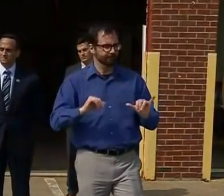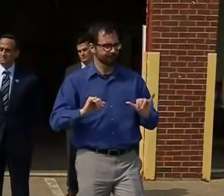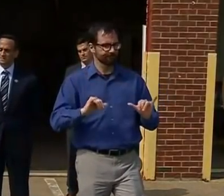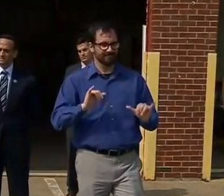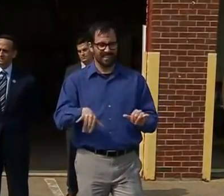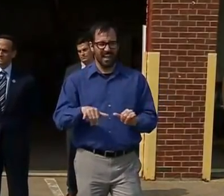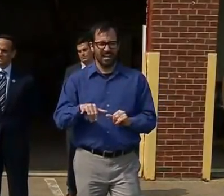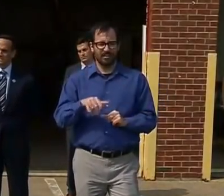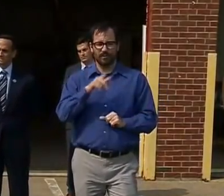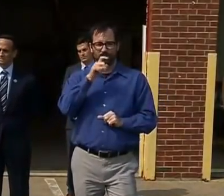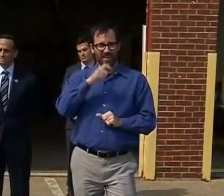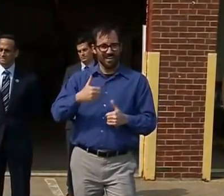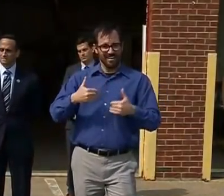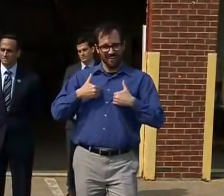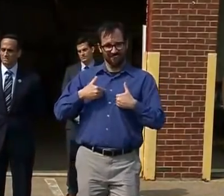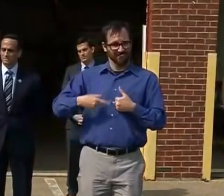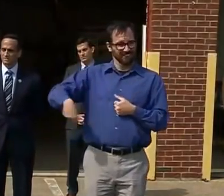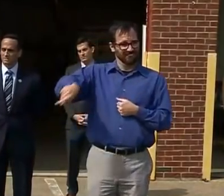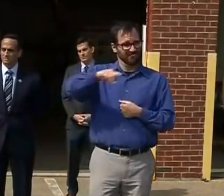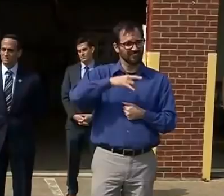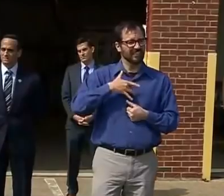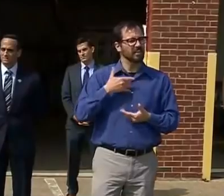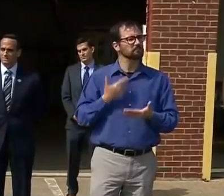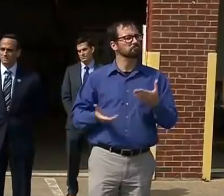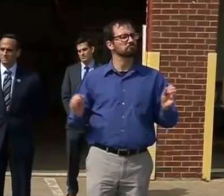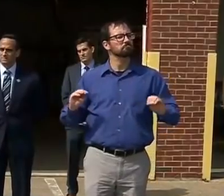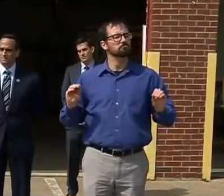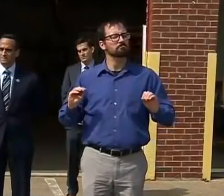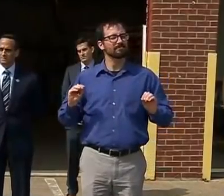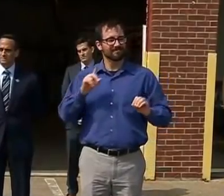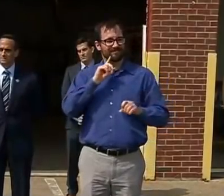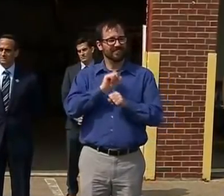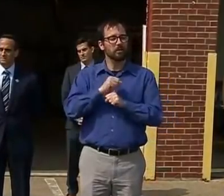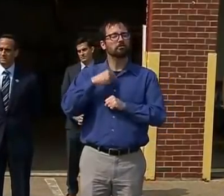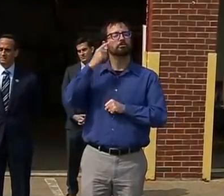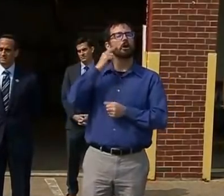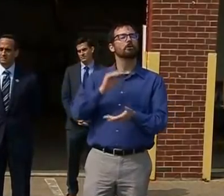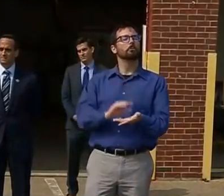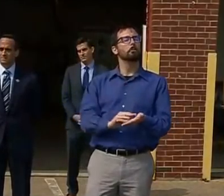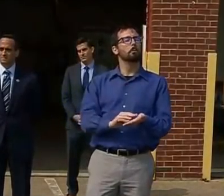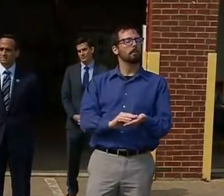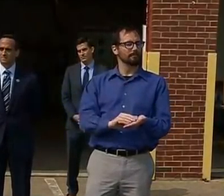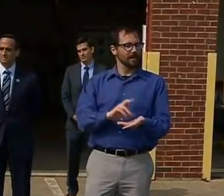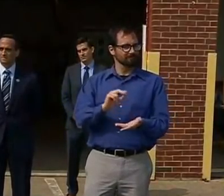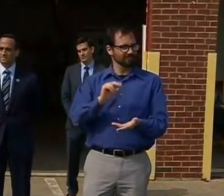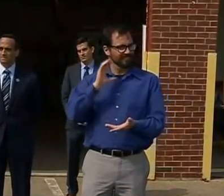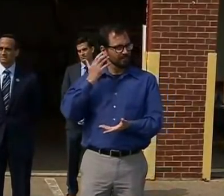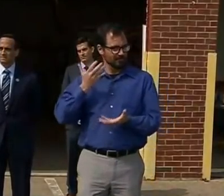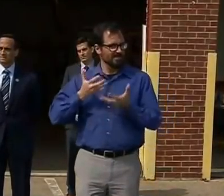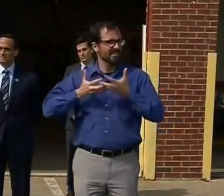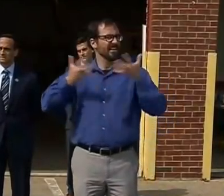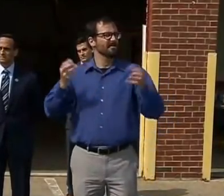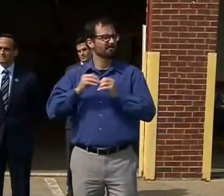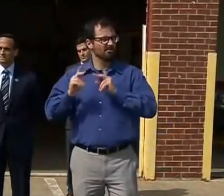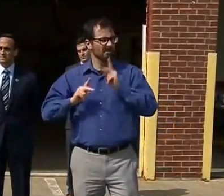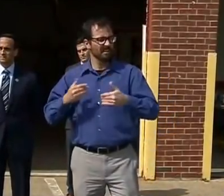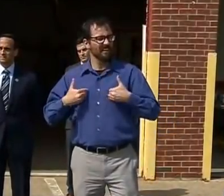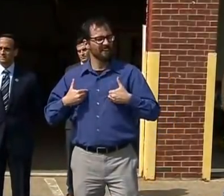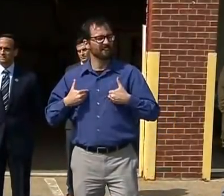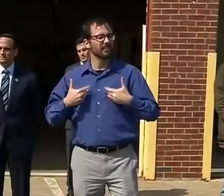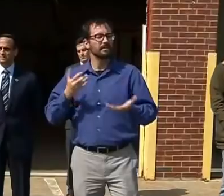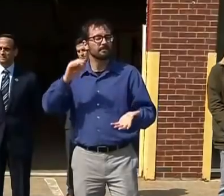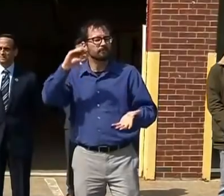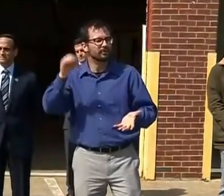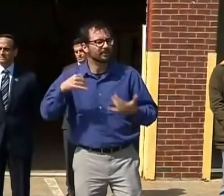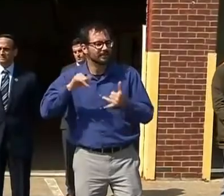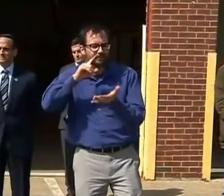issue here about wanting people to wear face coverings or masks if they go to a supermarket or a pharmacy or some